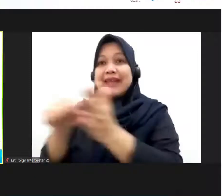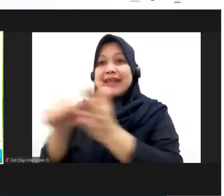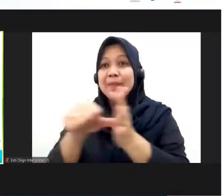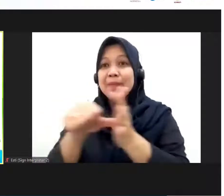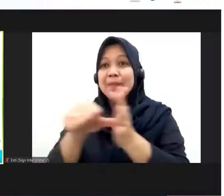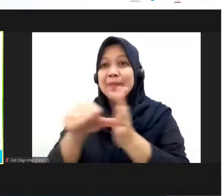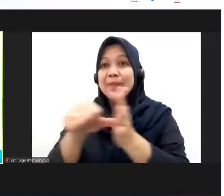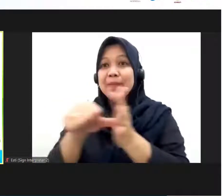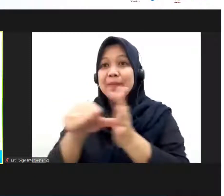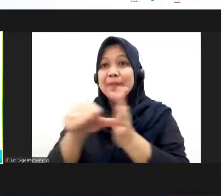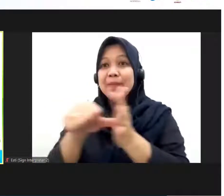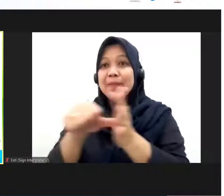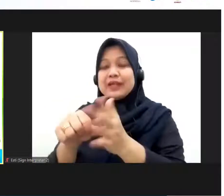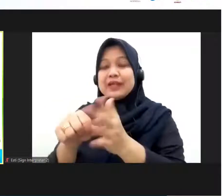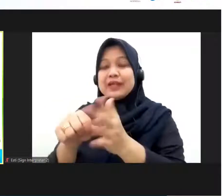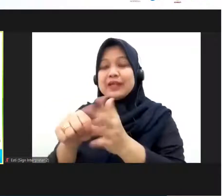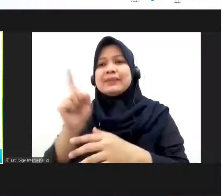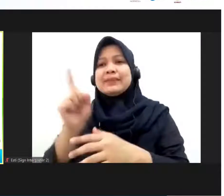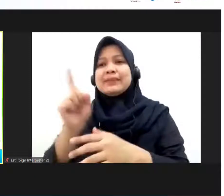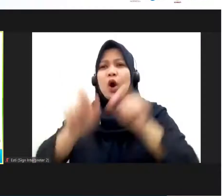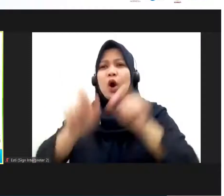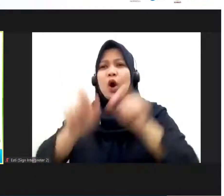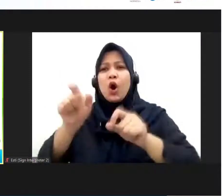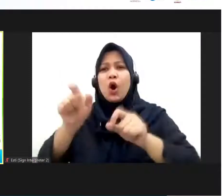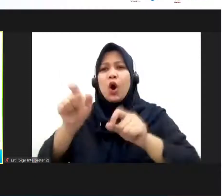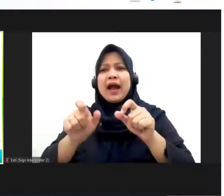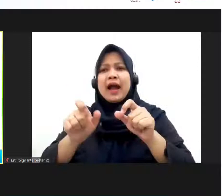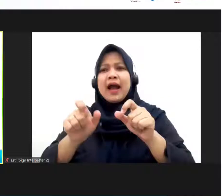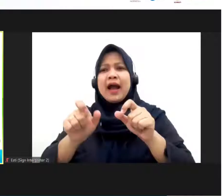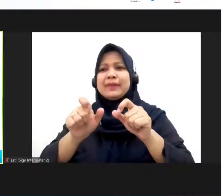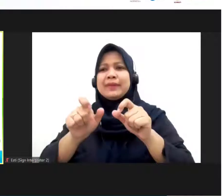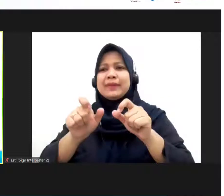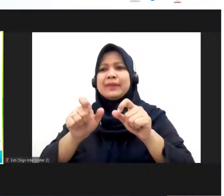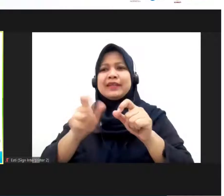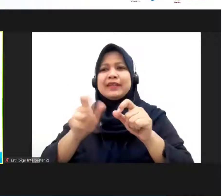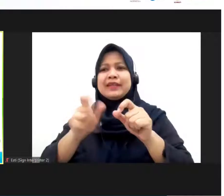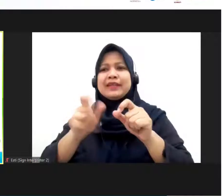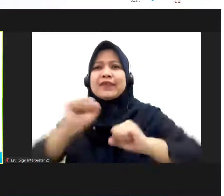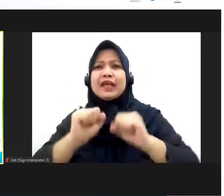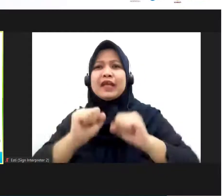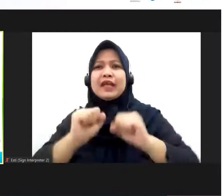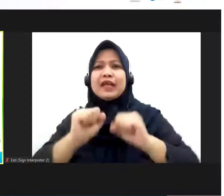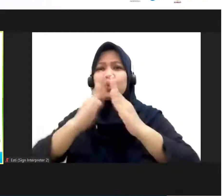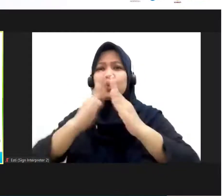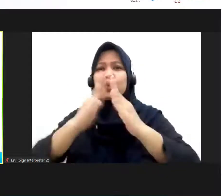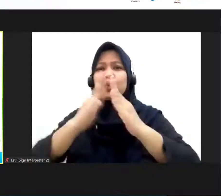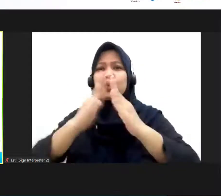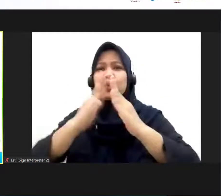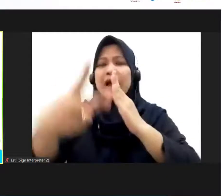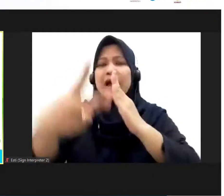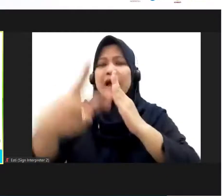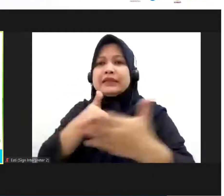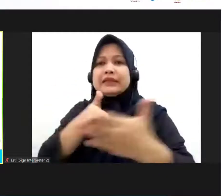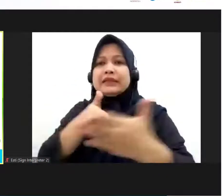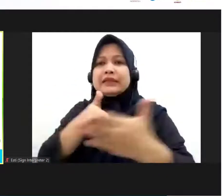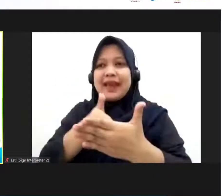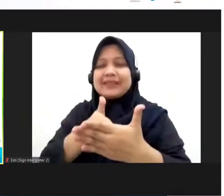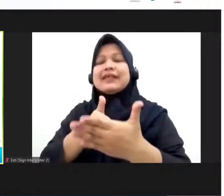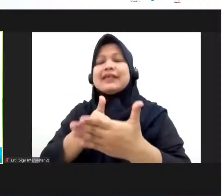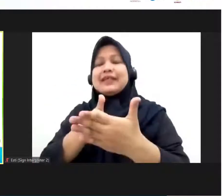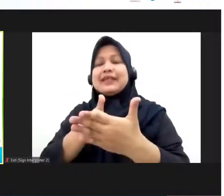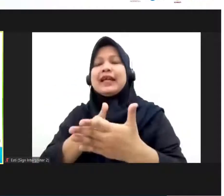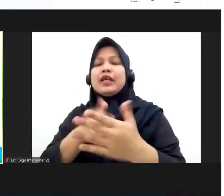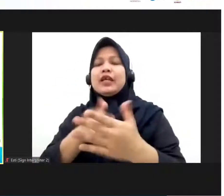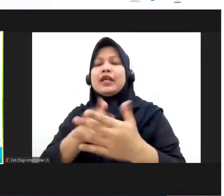limited going out of the community, instead of going to the market and things like that. Then they would have to share the resources that they have. So the